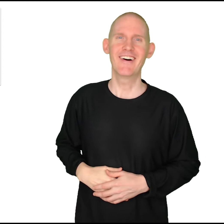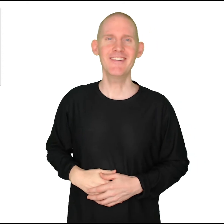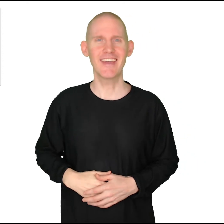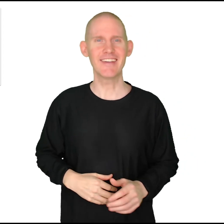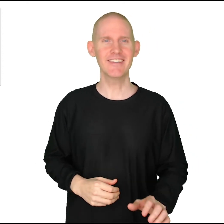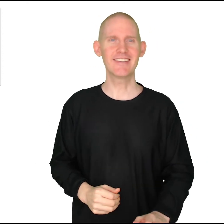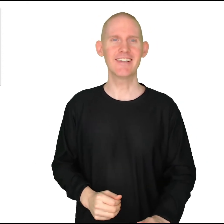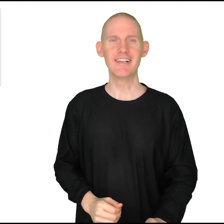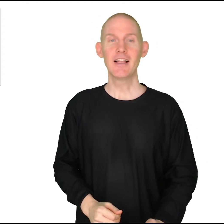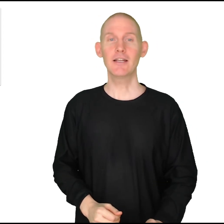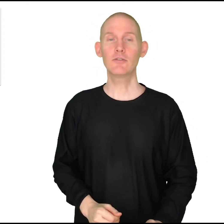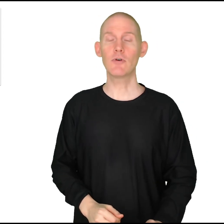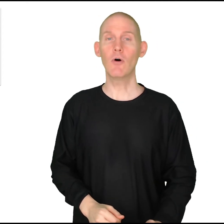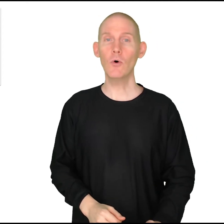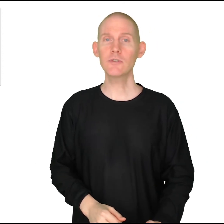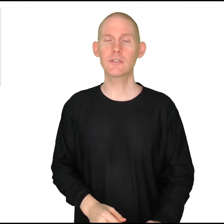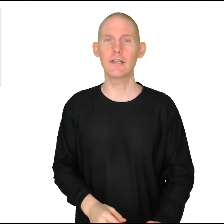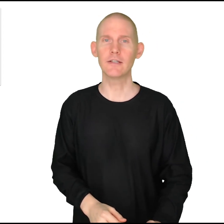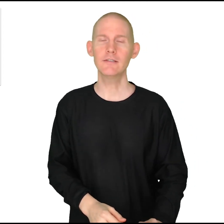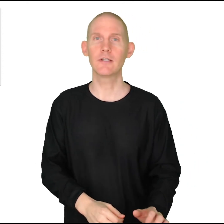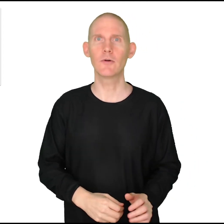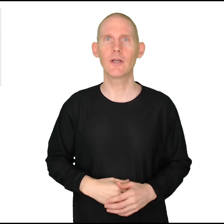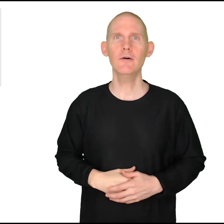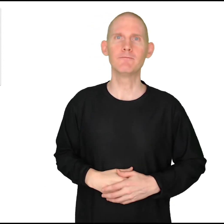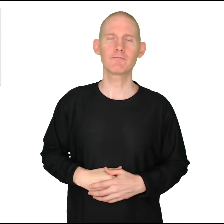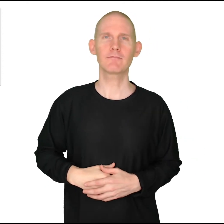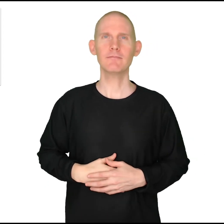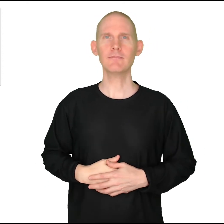Okay, good, good. Let's do the whole sentence. Here we go.